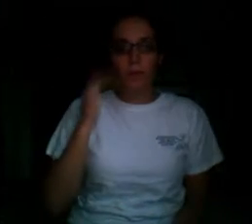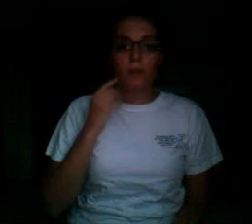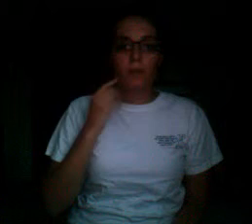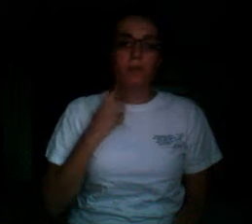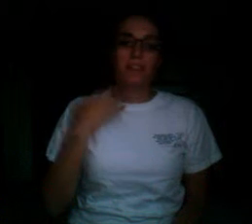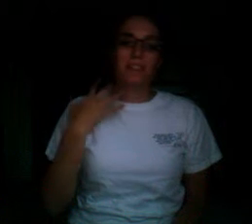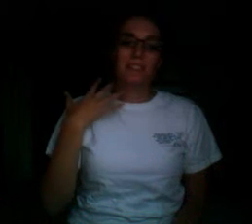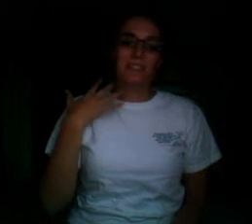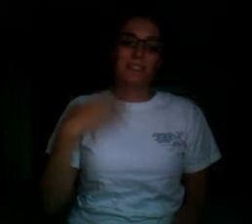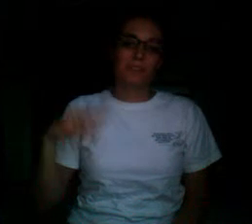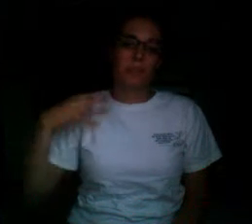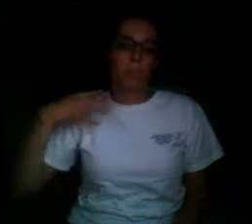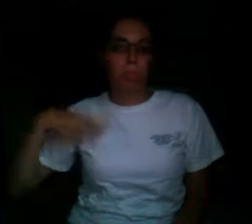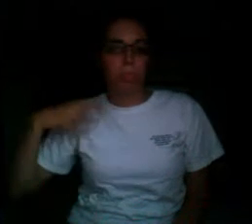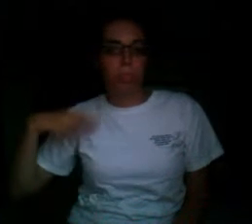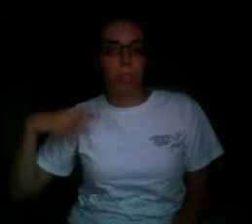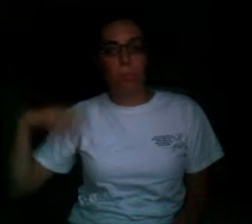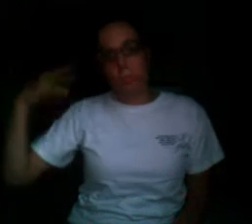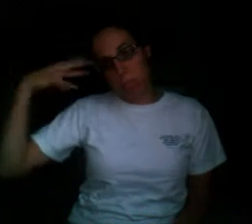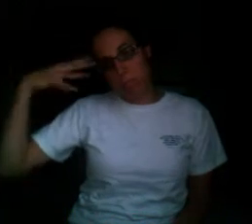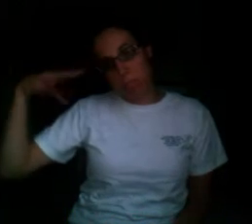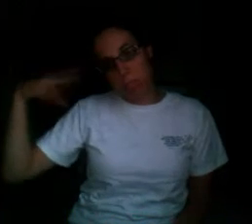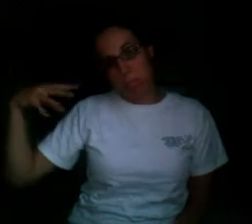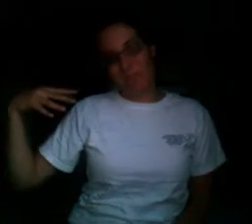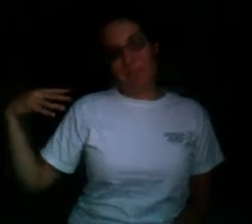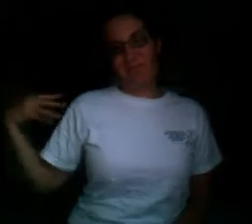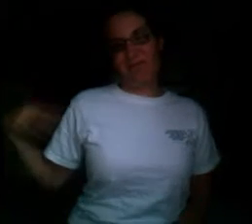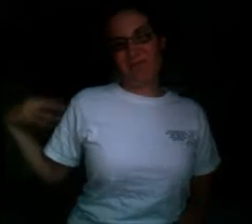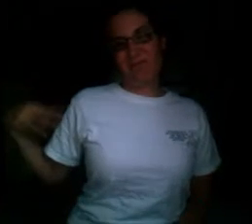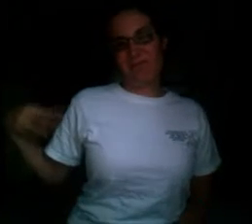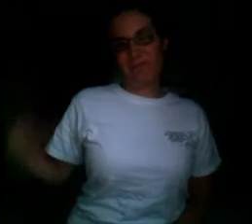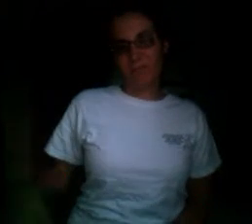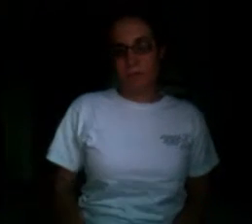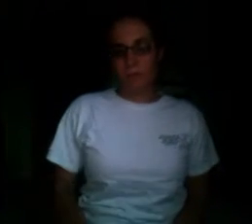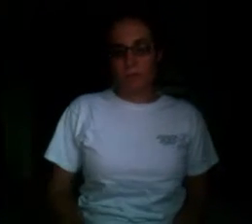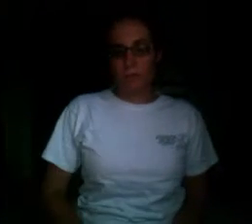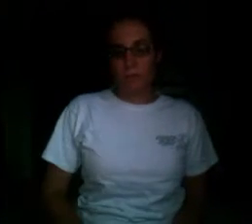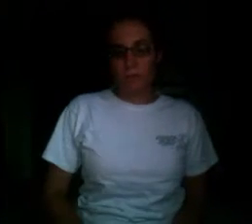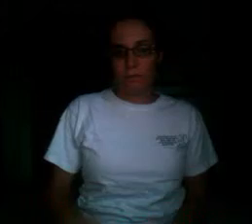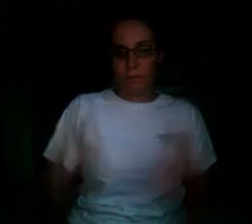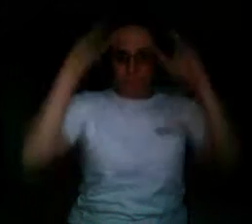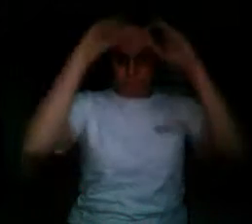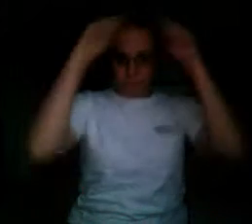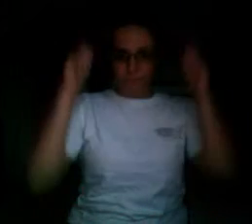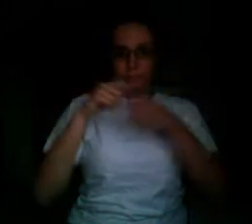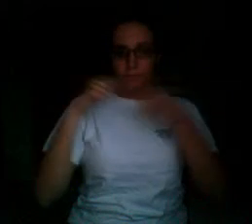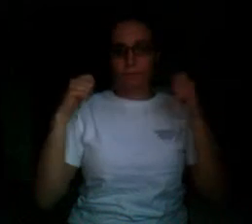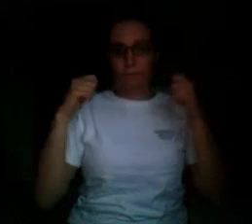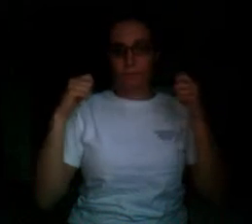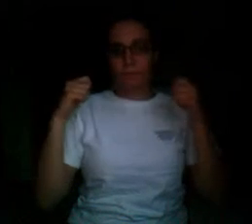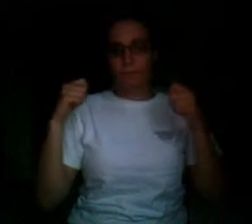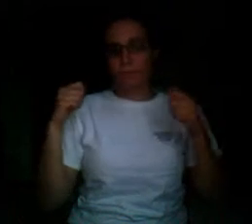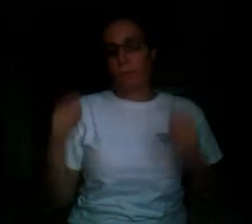with sweat, and sweat trickled down her back. Her sunbonnet hung by its strings, and her braids had come